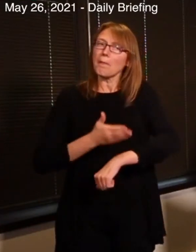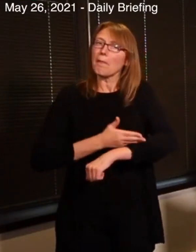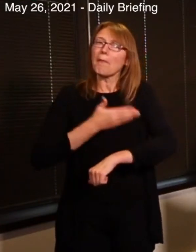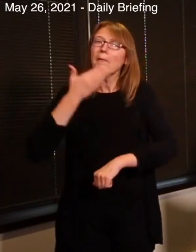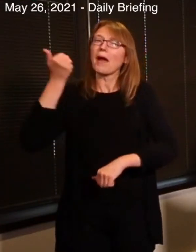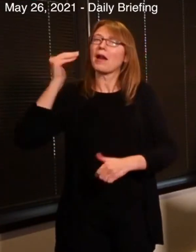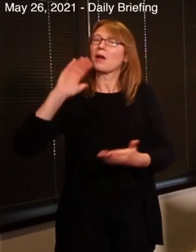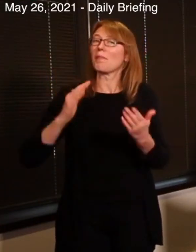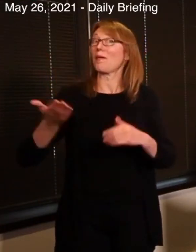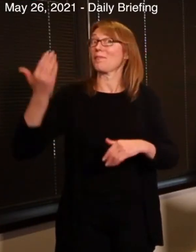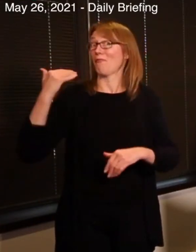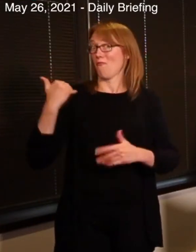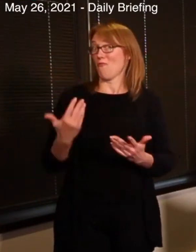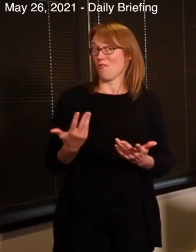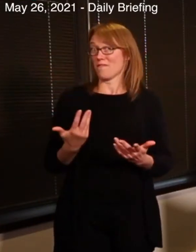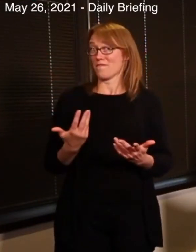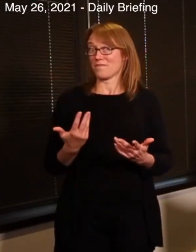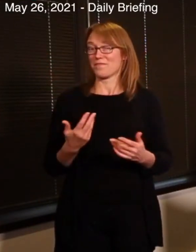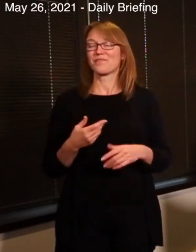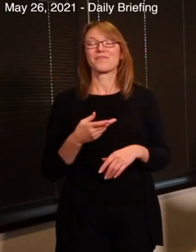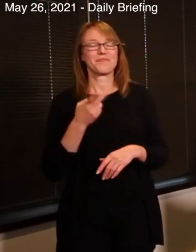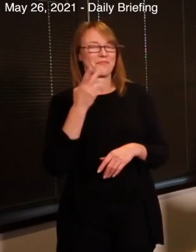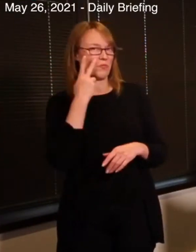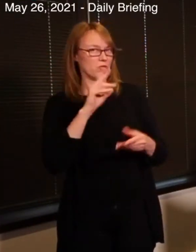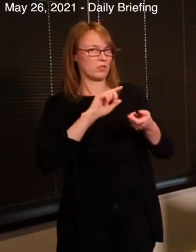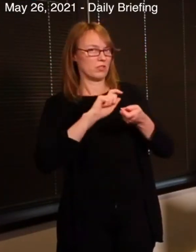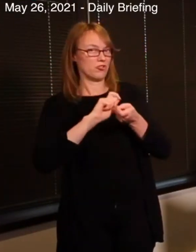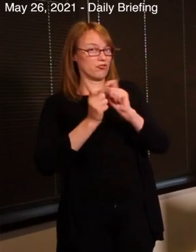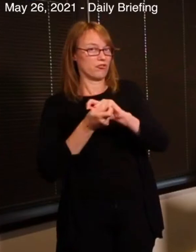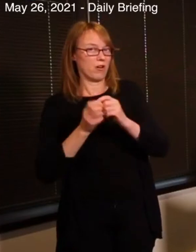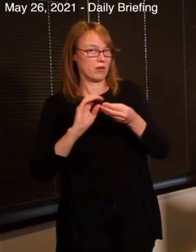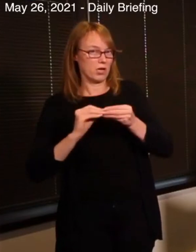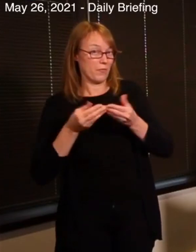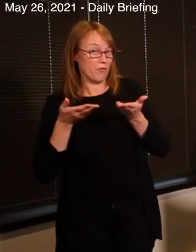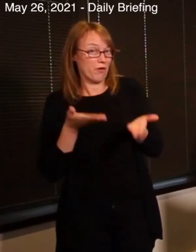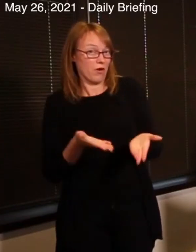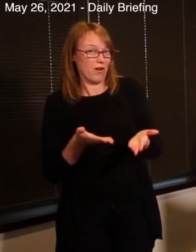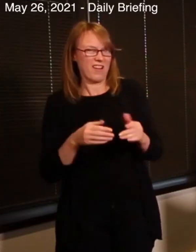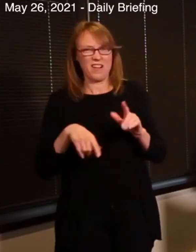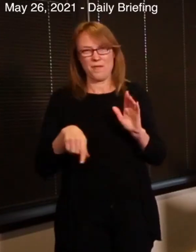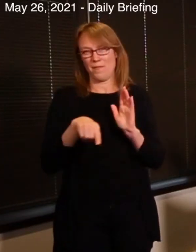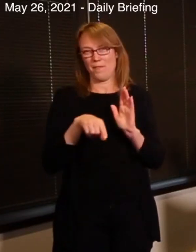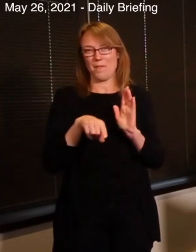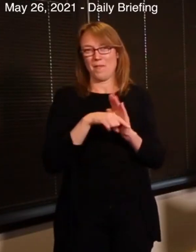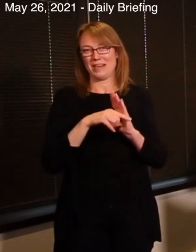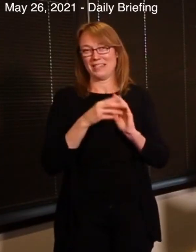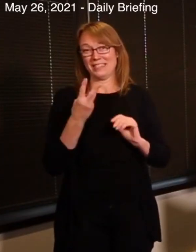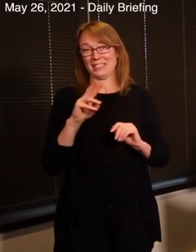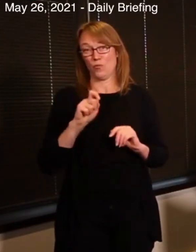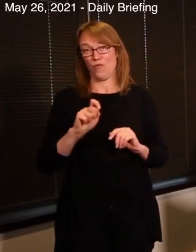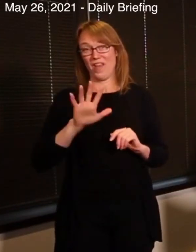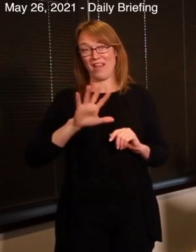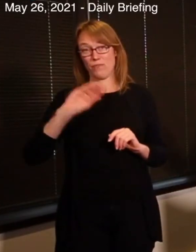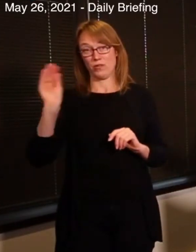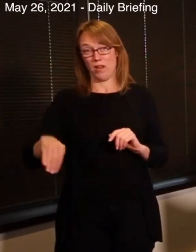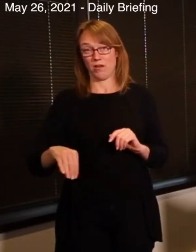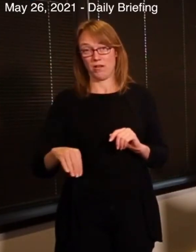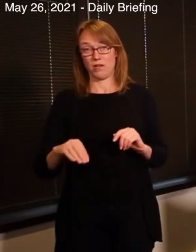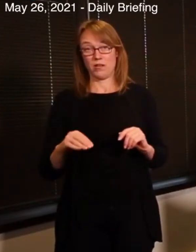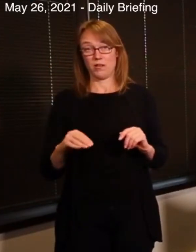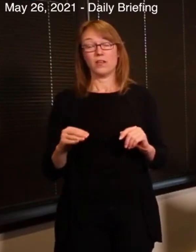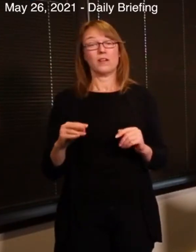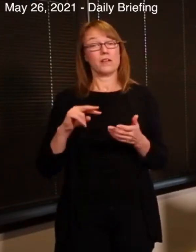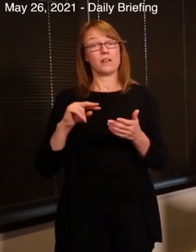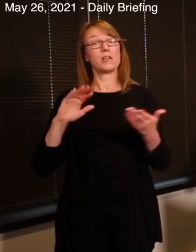change, so this sort of shows the velocity of the change. So we're at a minus 16.5%, which compares immediate 14 days to